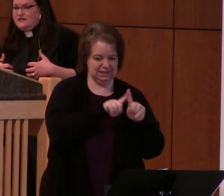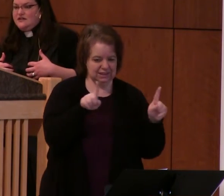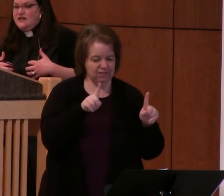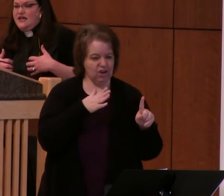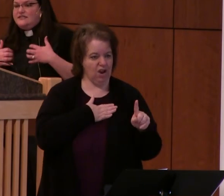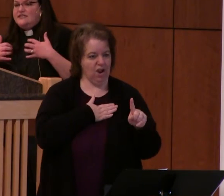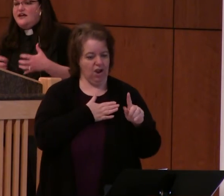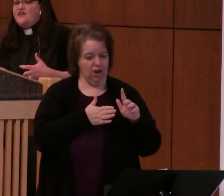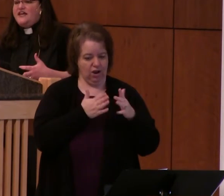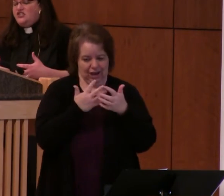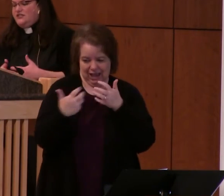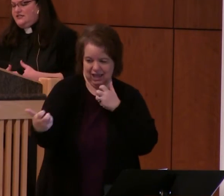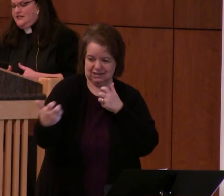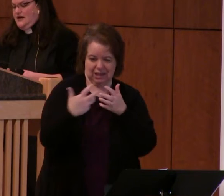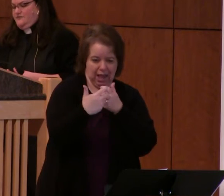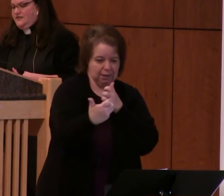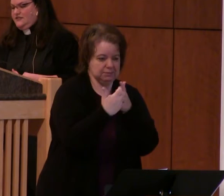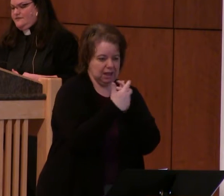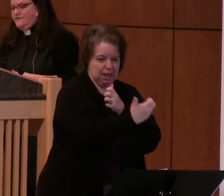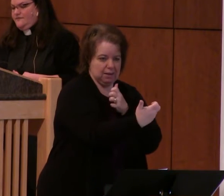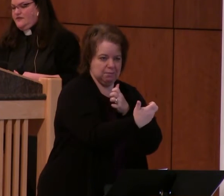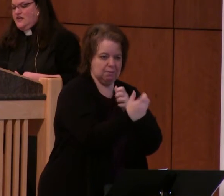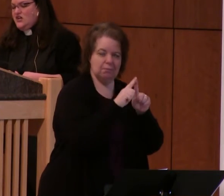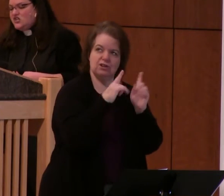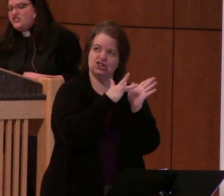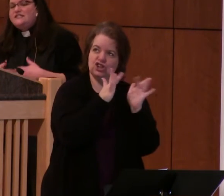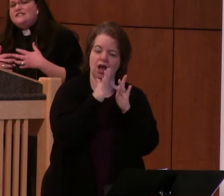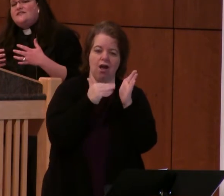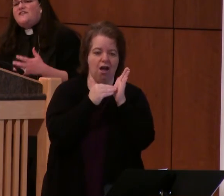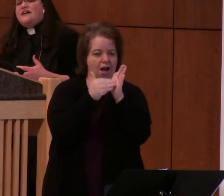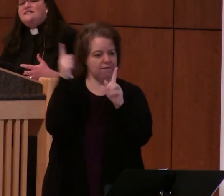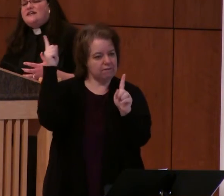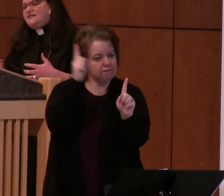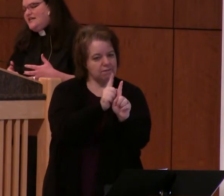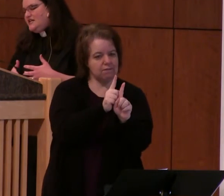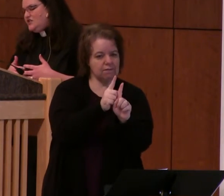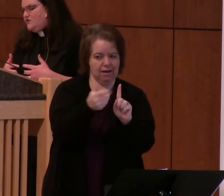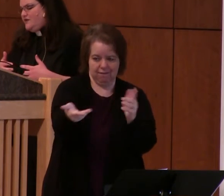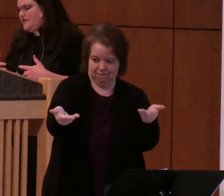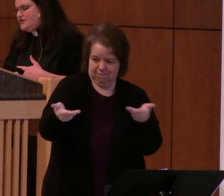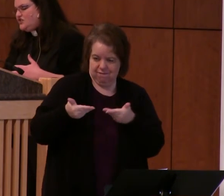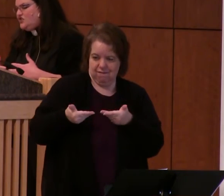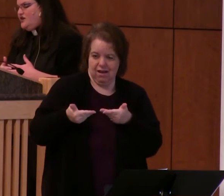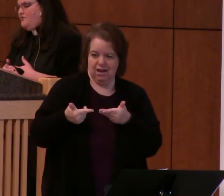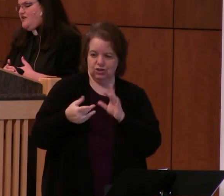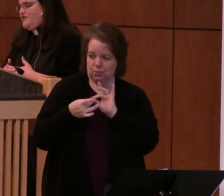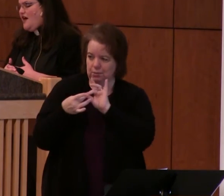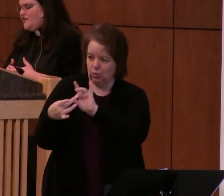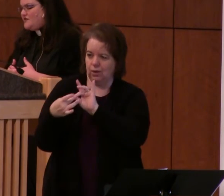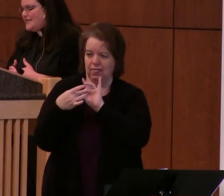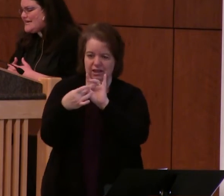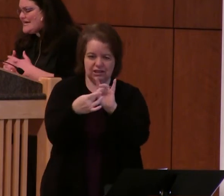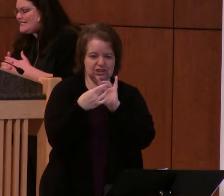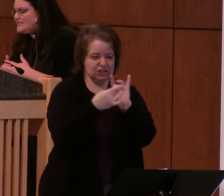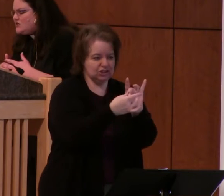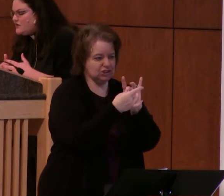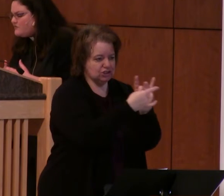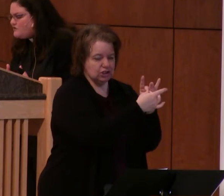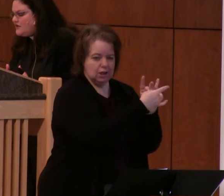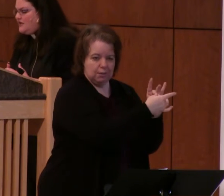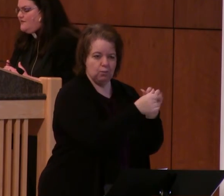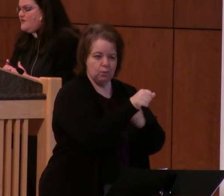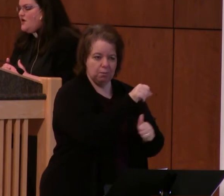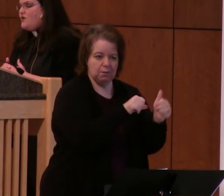create, it's there that Jesus comes. Jesus invites us into relationship with others, and it's